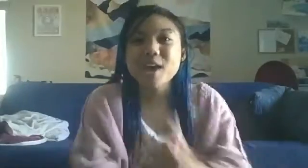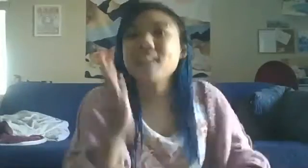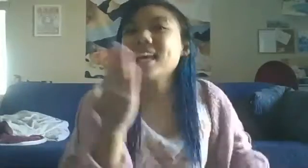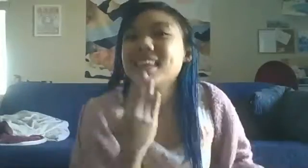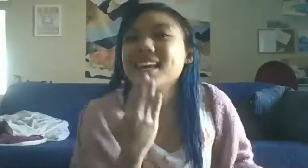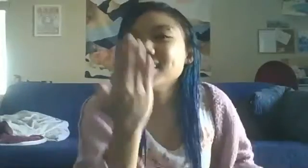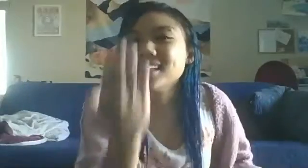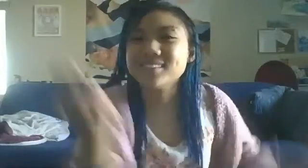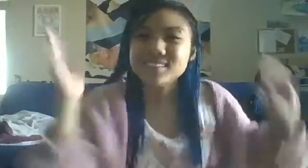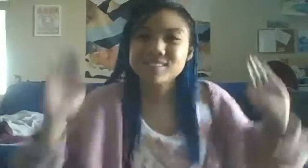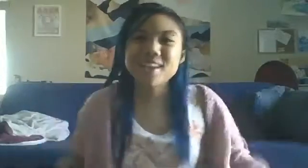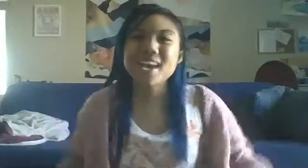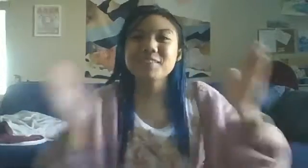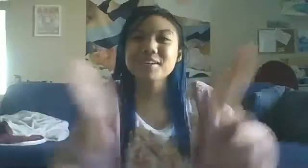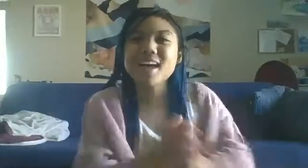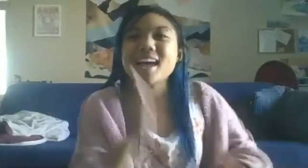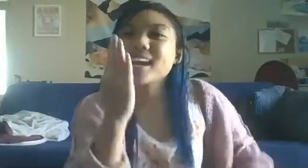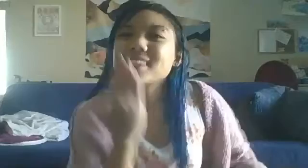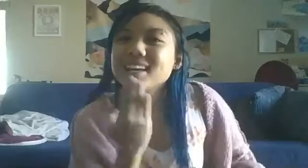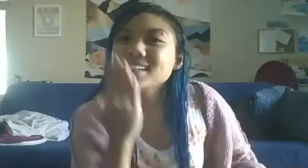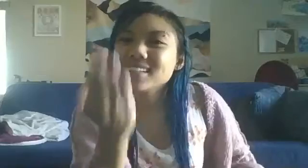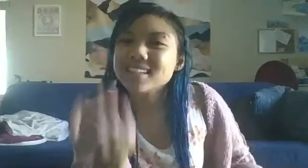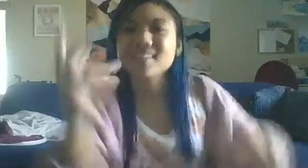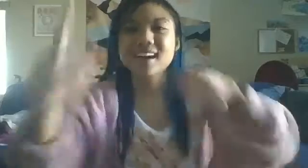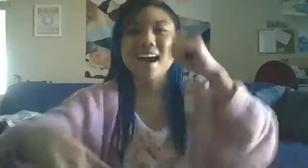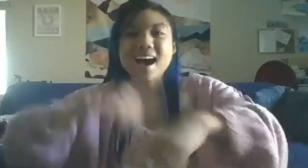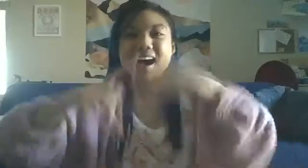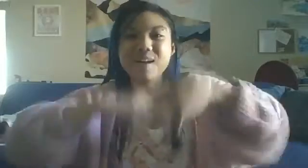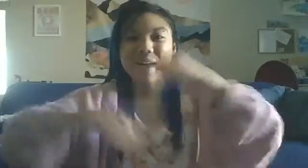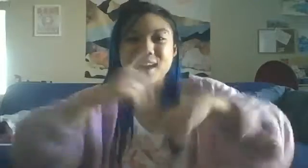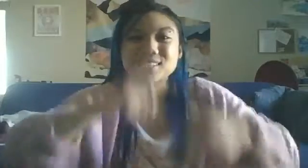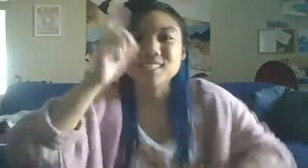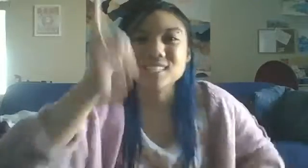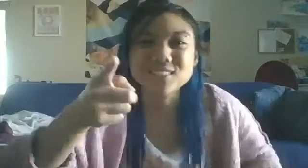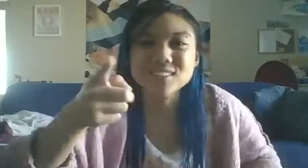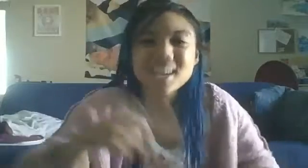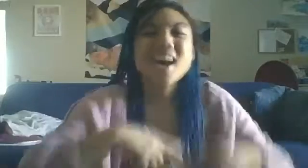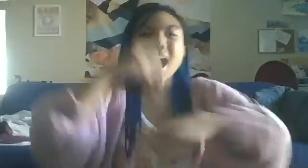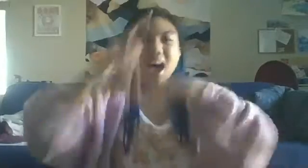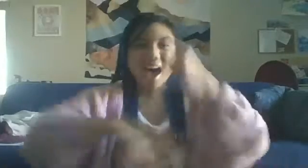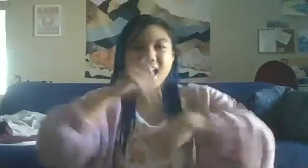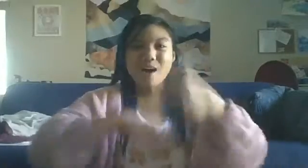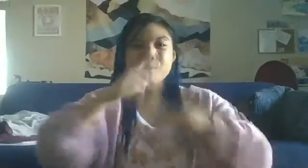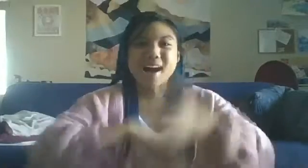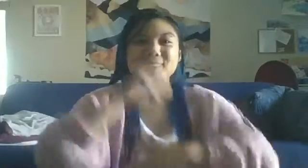I thank you. Very well, I thank you. How about you? How about